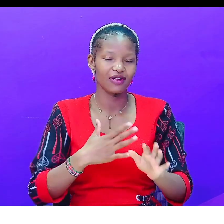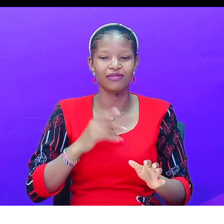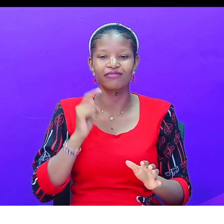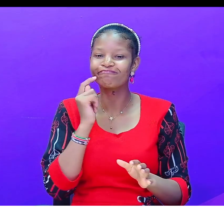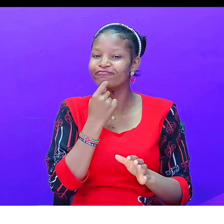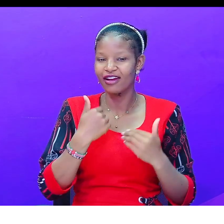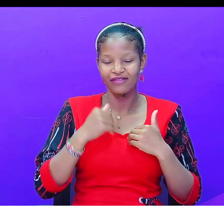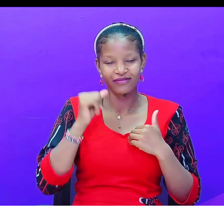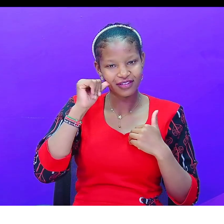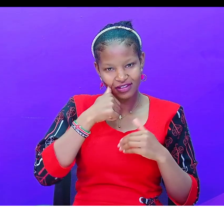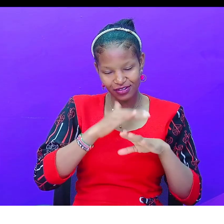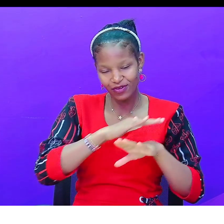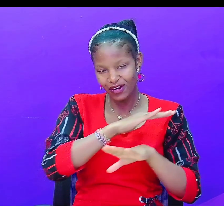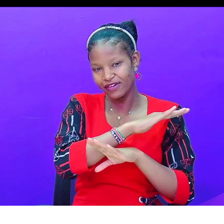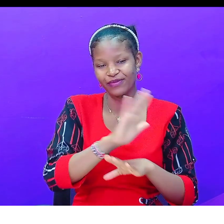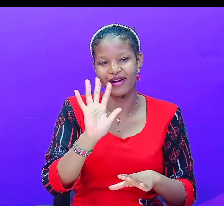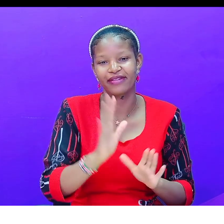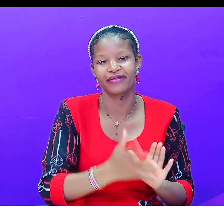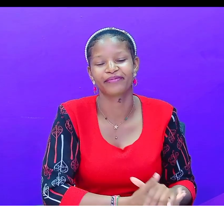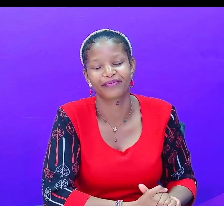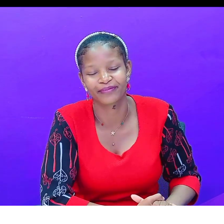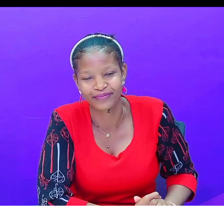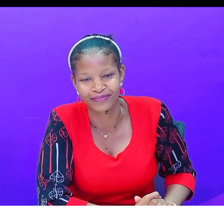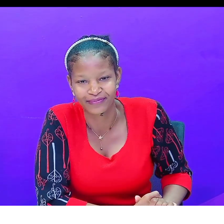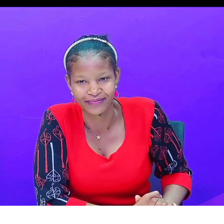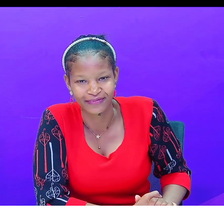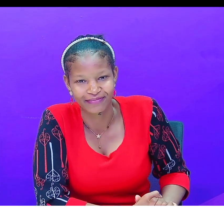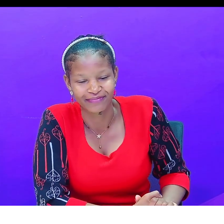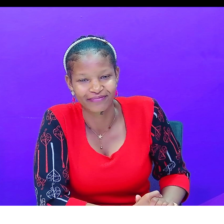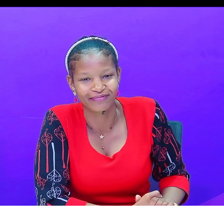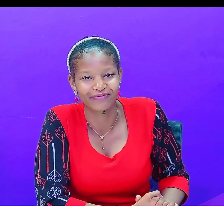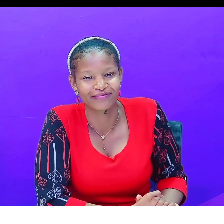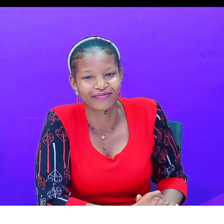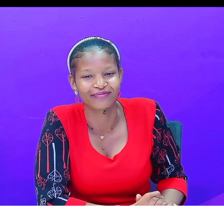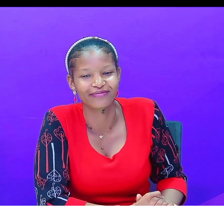me, Ruth Wairimo, with my son interpreter doing the voicing, Tobias Omondi. Goodbye.